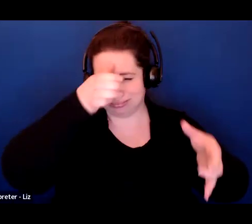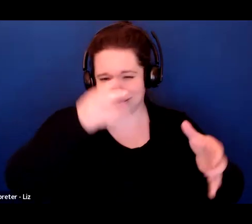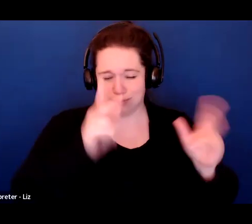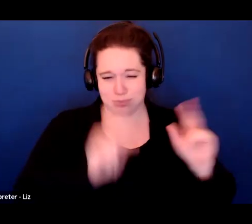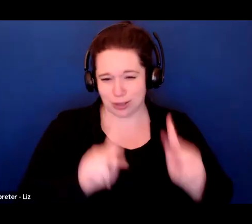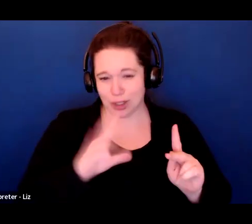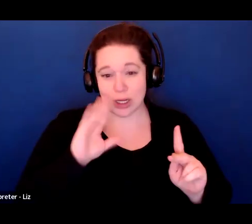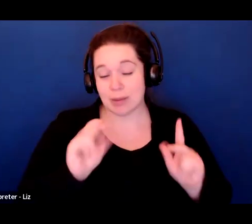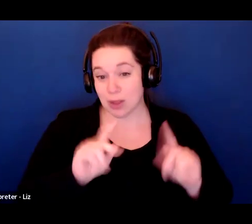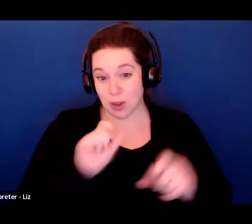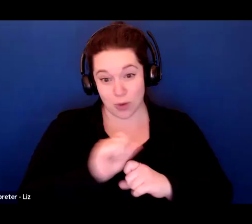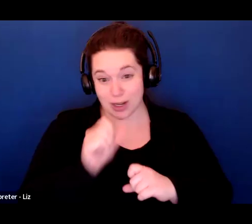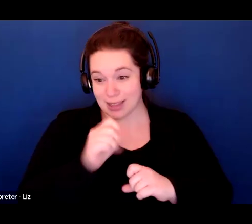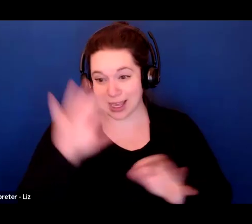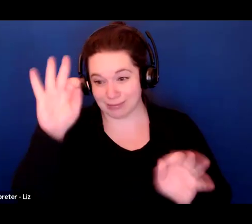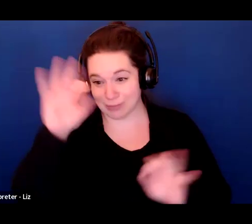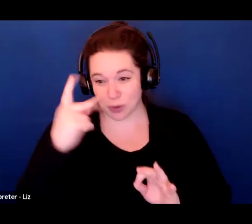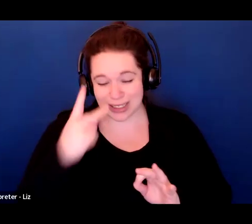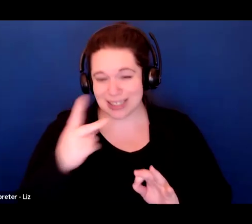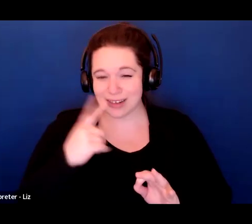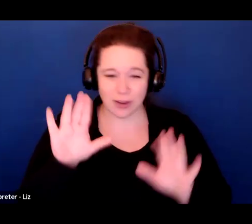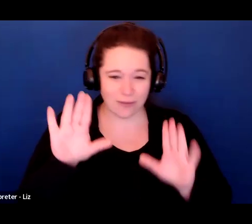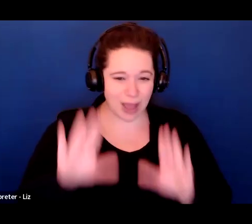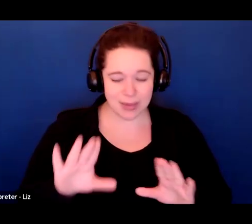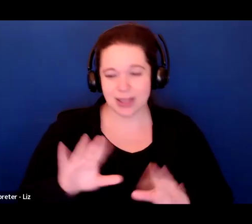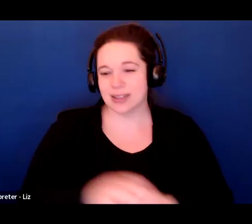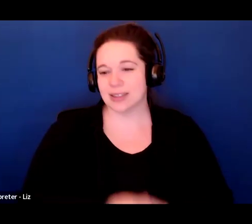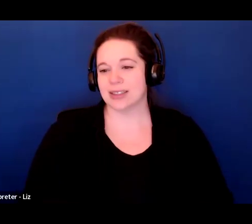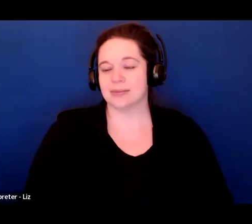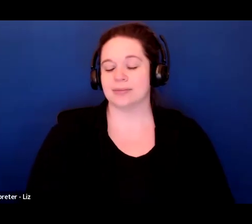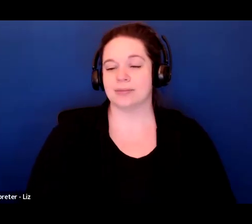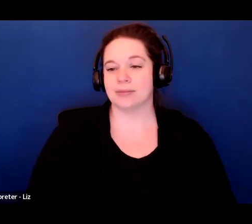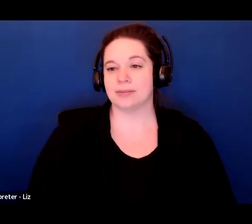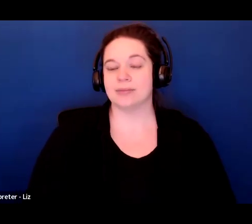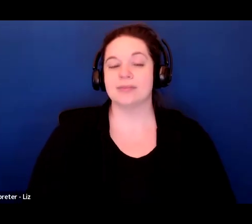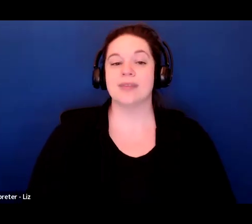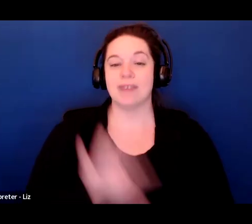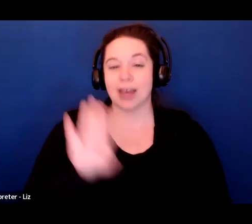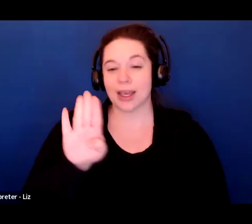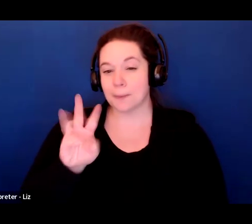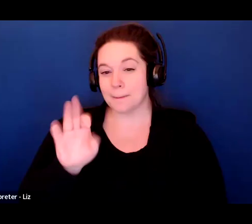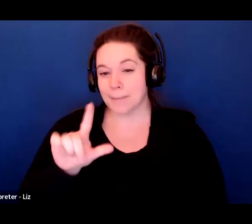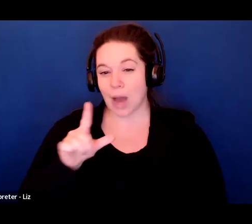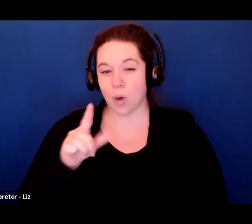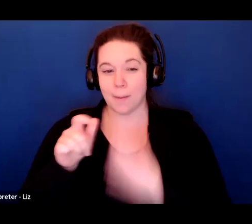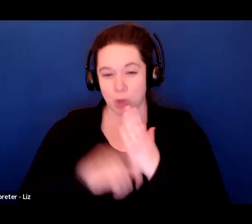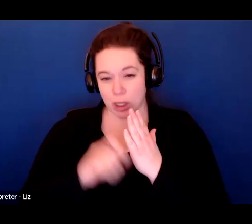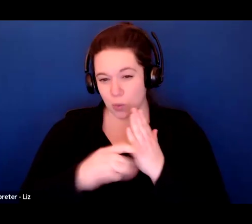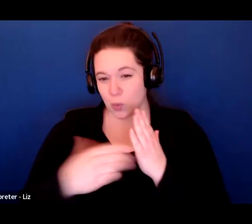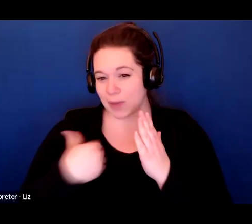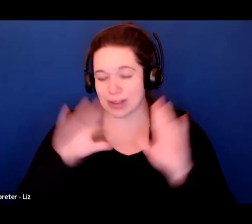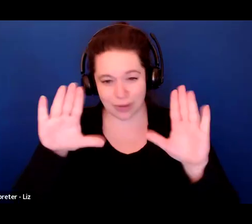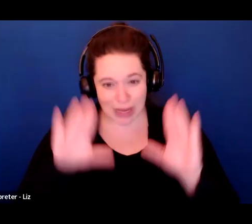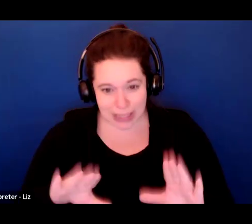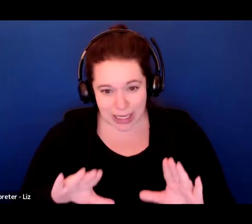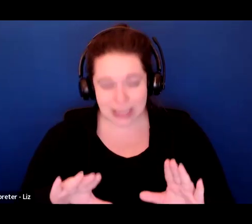work that you don't see that are fabulous that are working behind this. But there's a bowel booklet that we have, and it's fantastic because